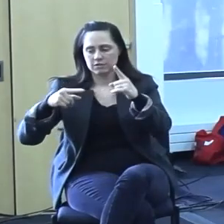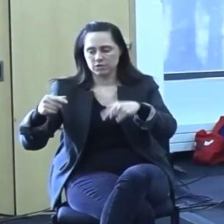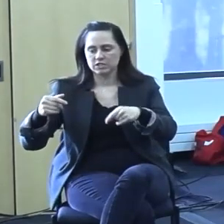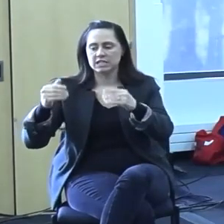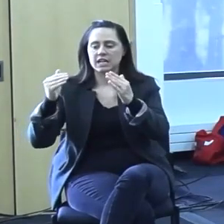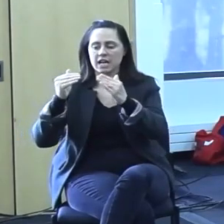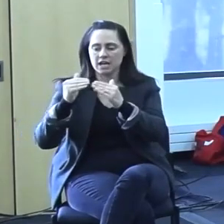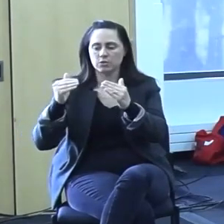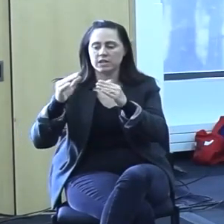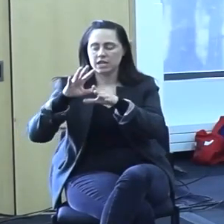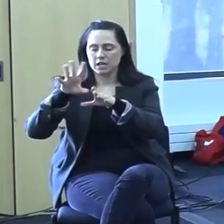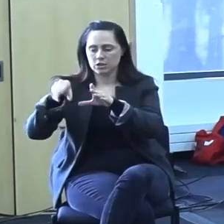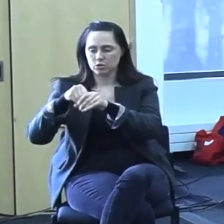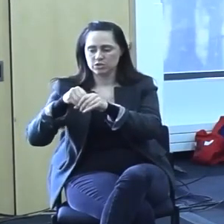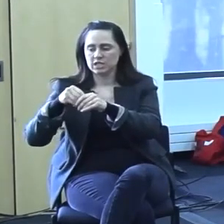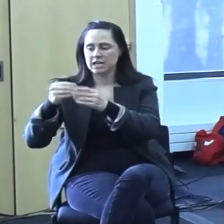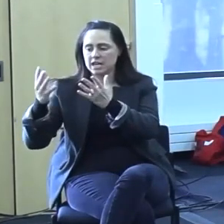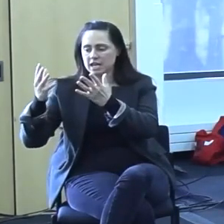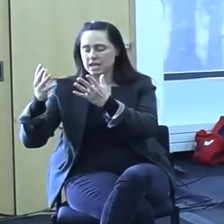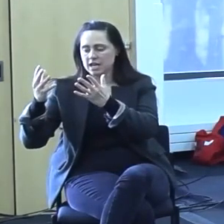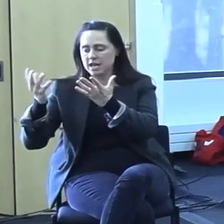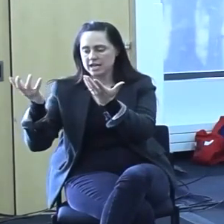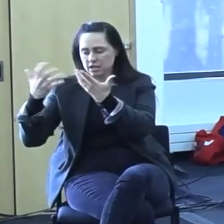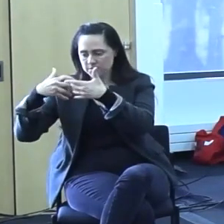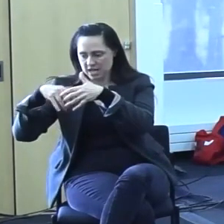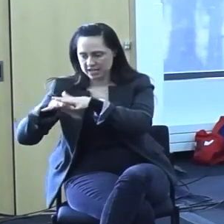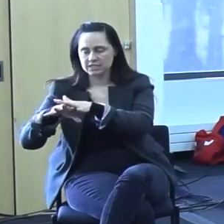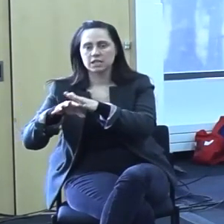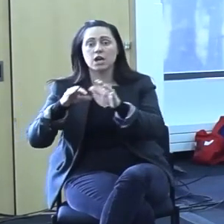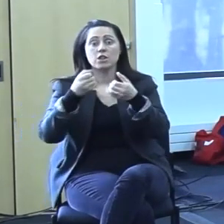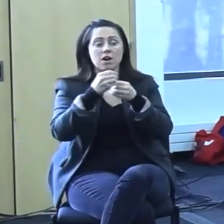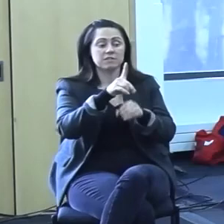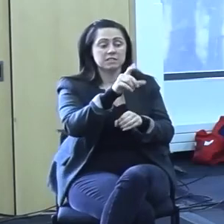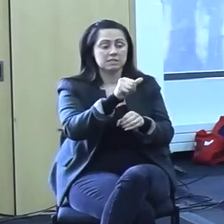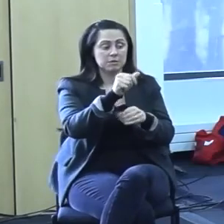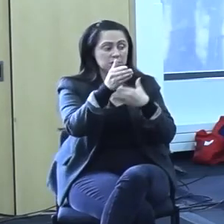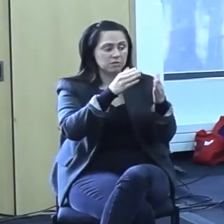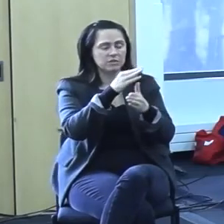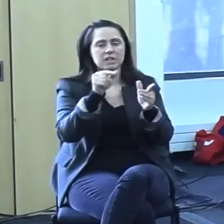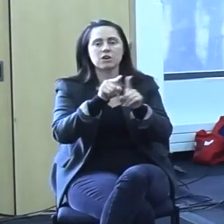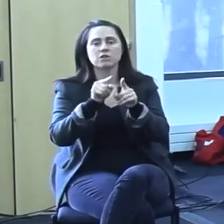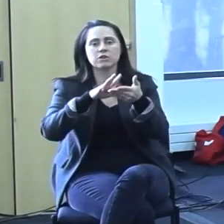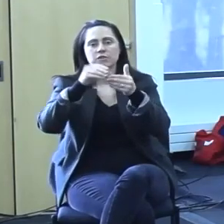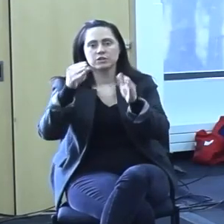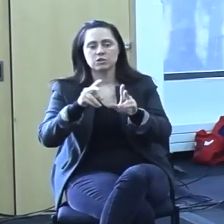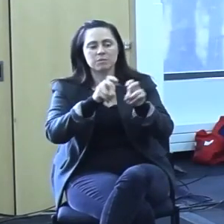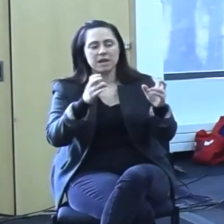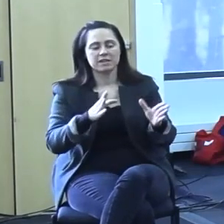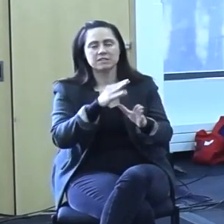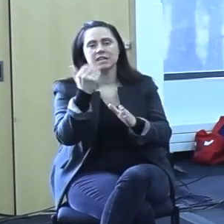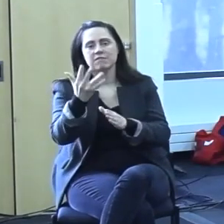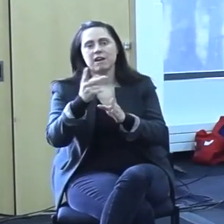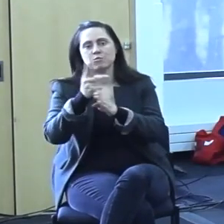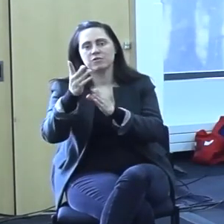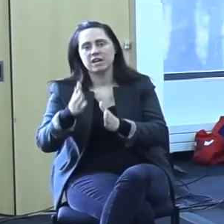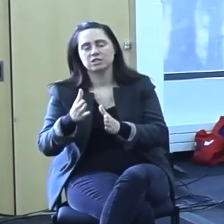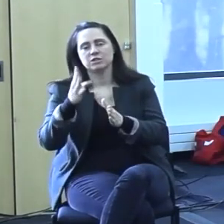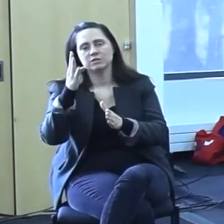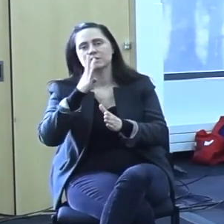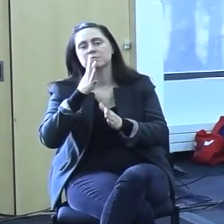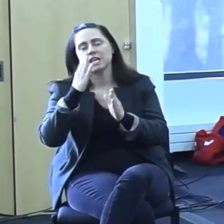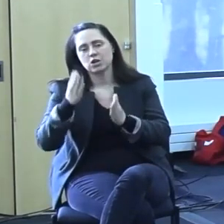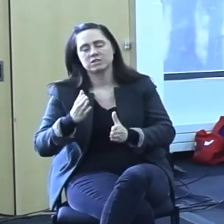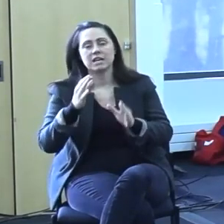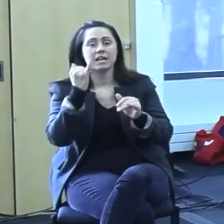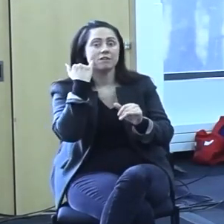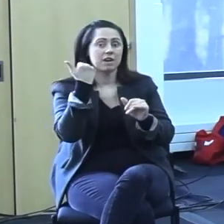and Compliance, the Office of Disability Services, and our student panelists and our 5 professional speakers. If everyone can give a